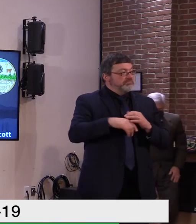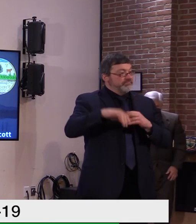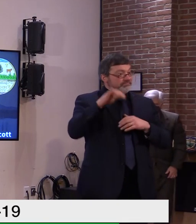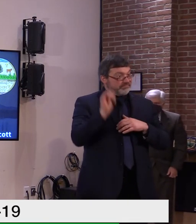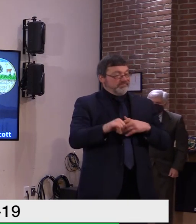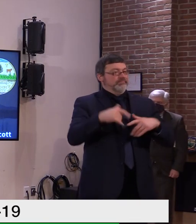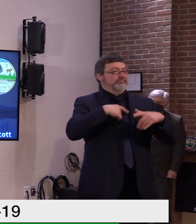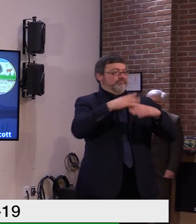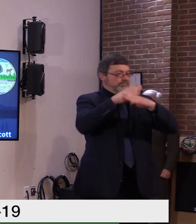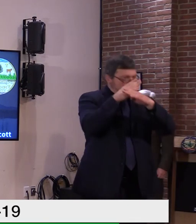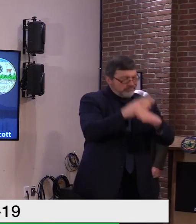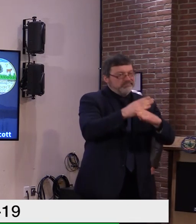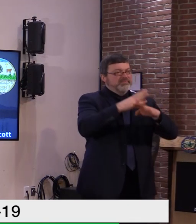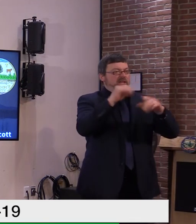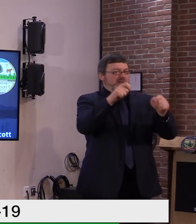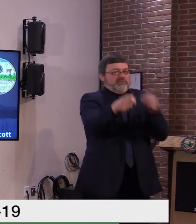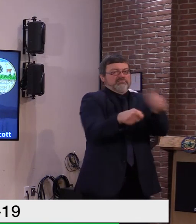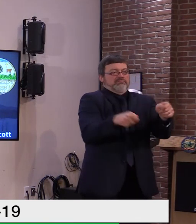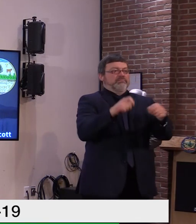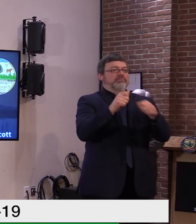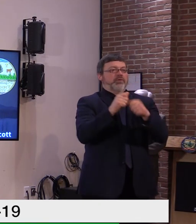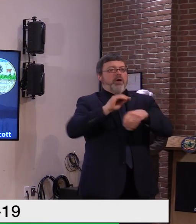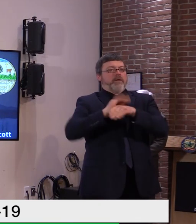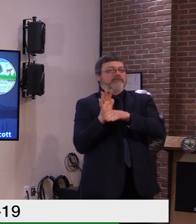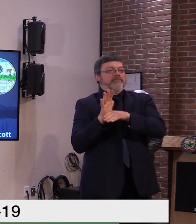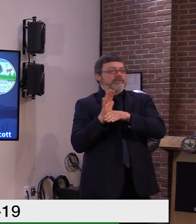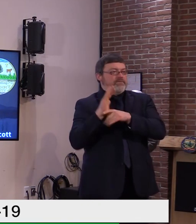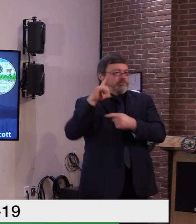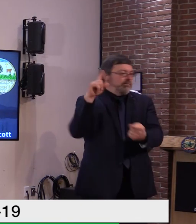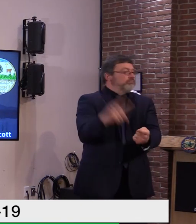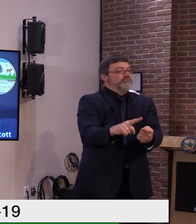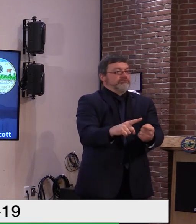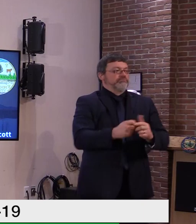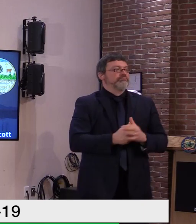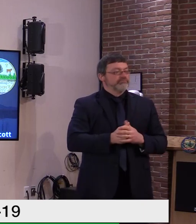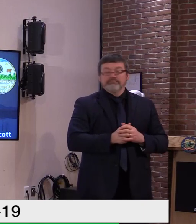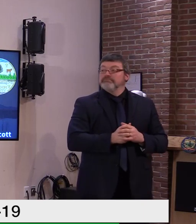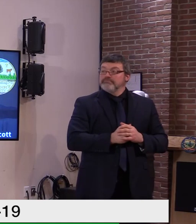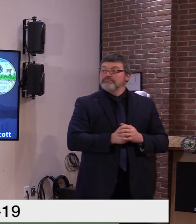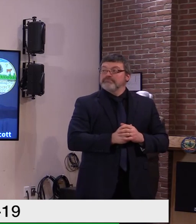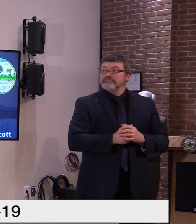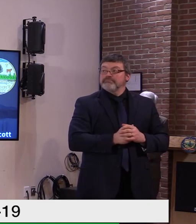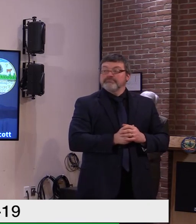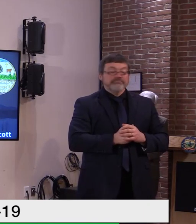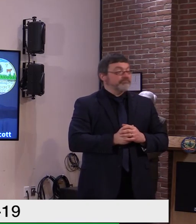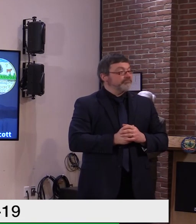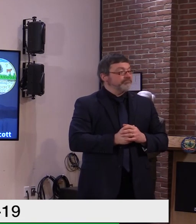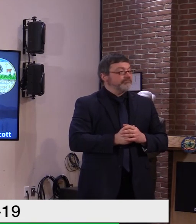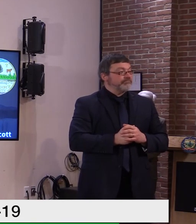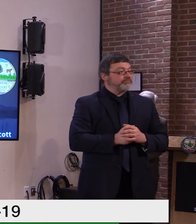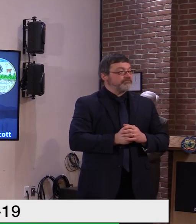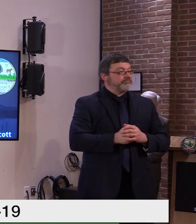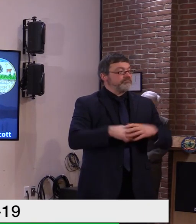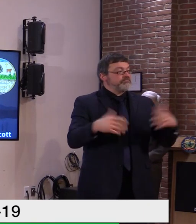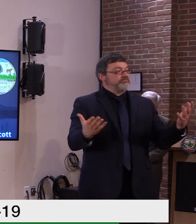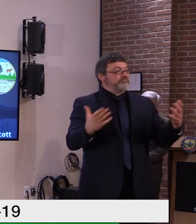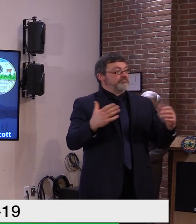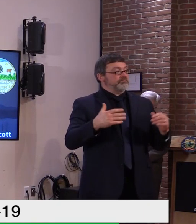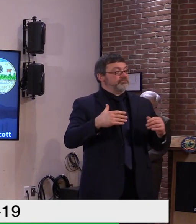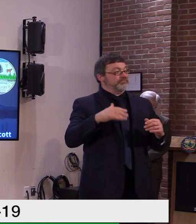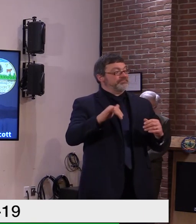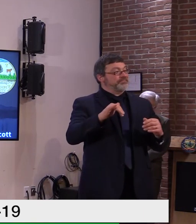that 2021 can fulfill some of our hopes. Now, normally you might be thinking about New Year's